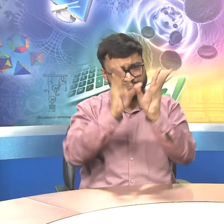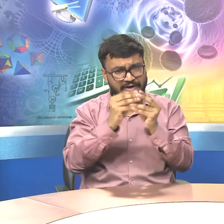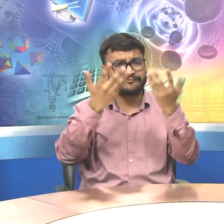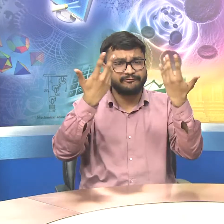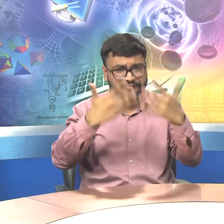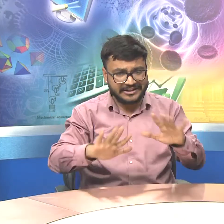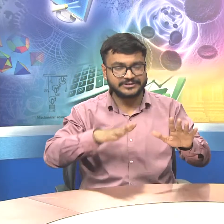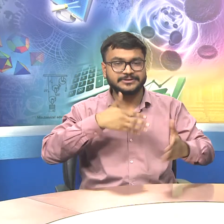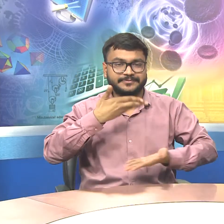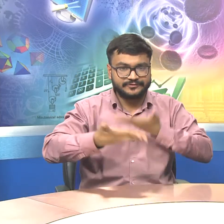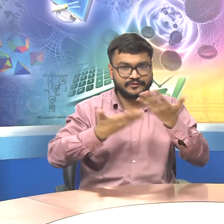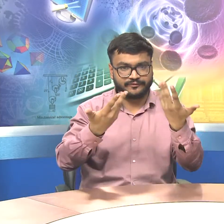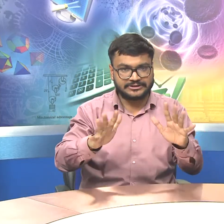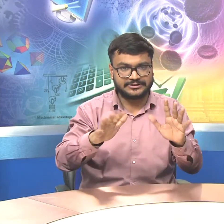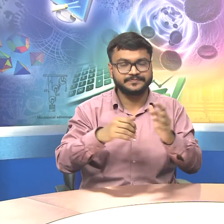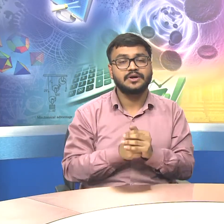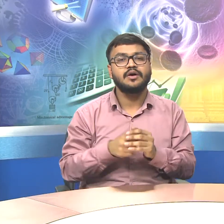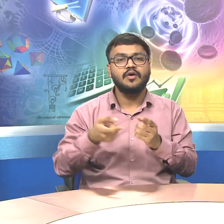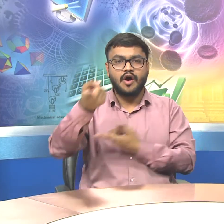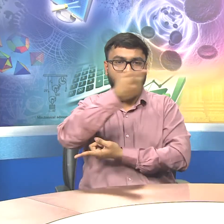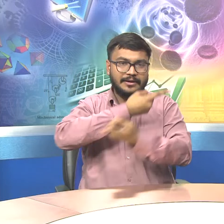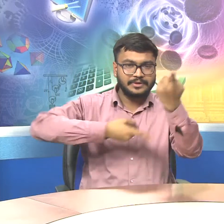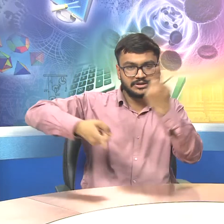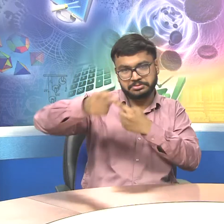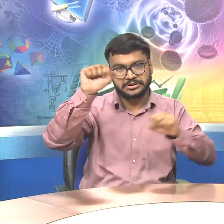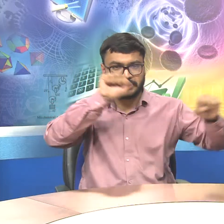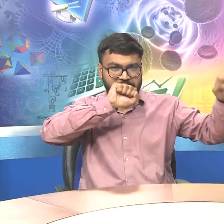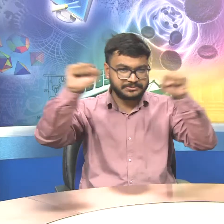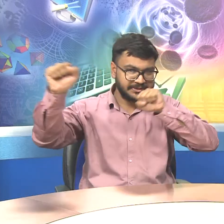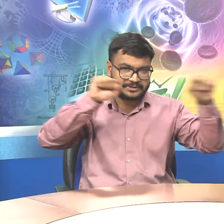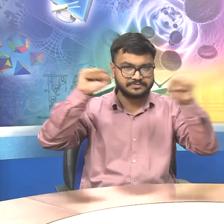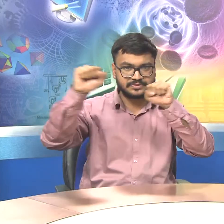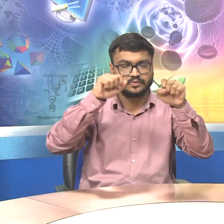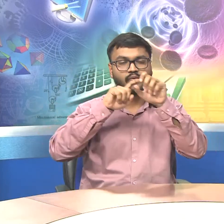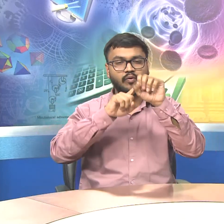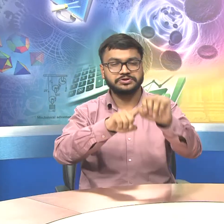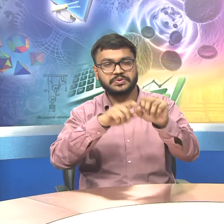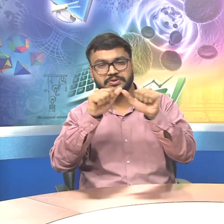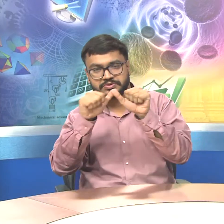we had learned so much, so we will now do some activity.